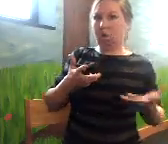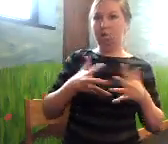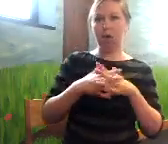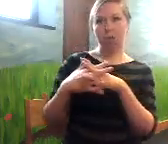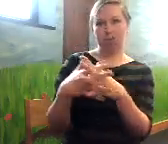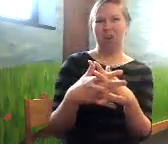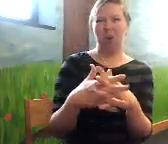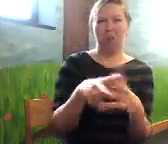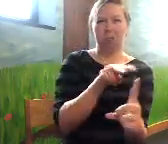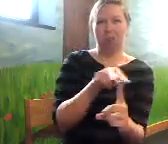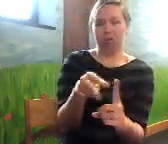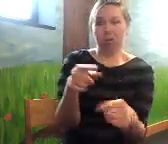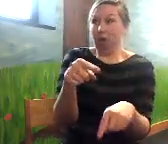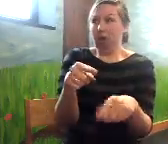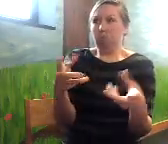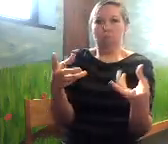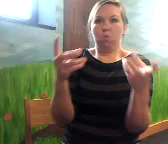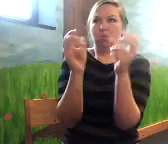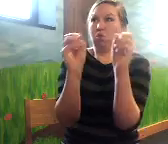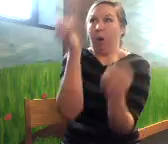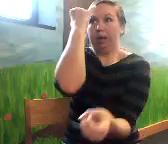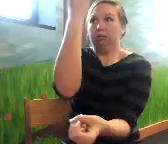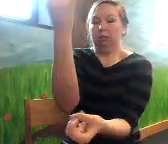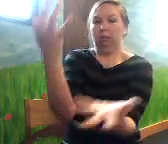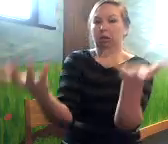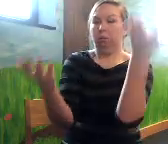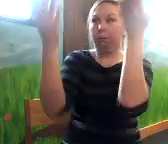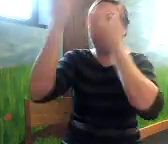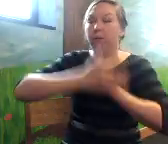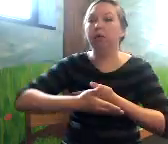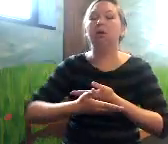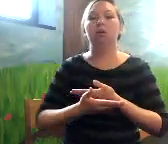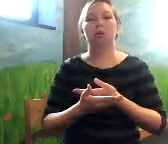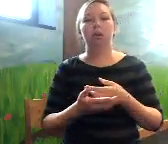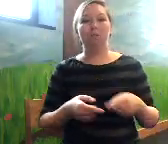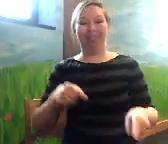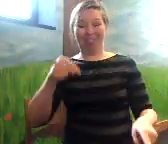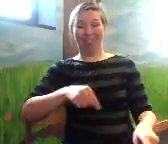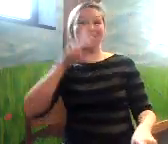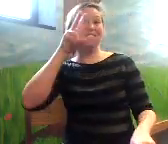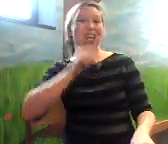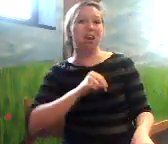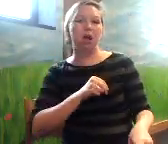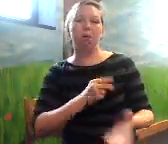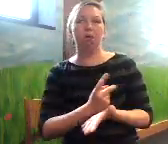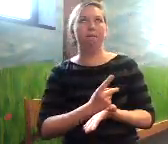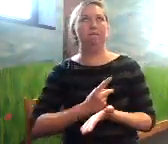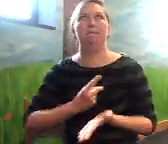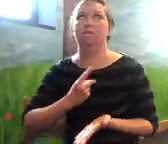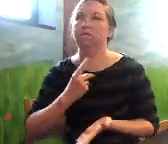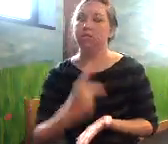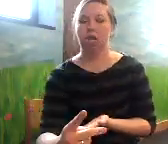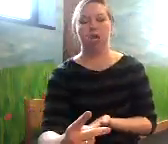was clearly a failure of American forces, American military. And so